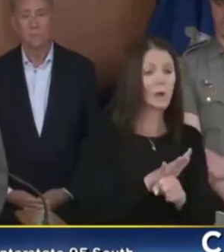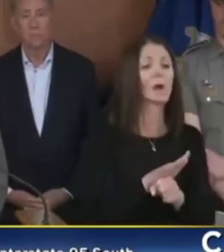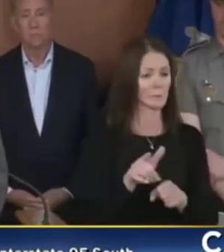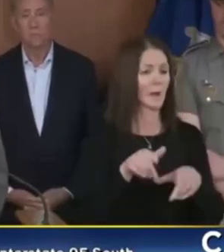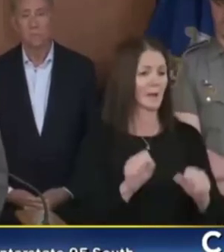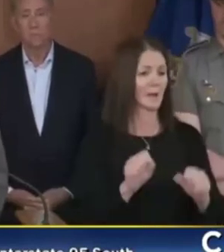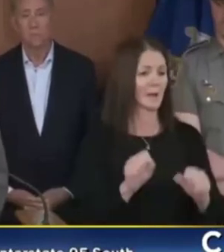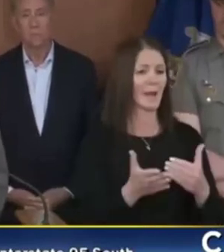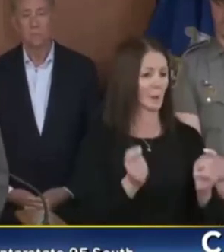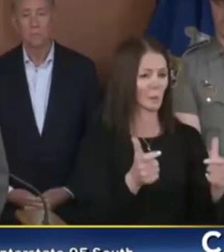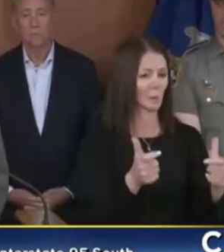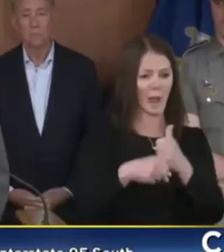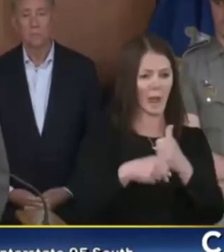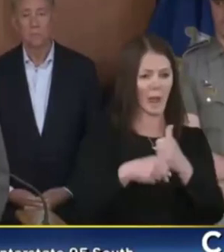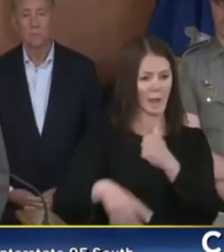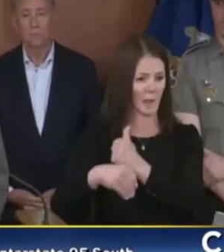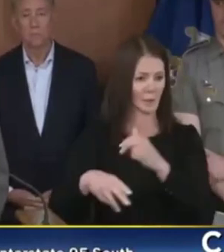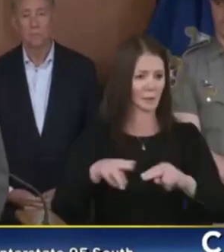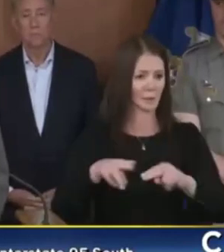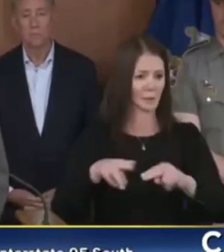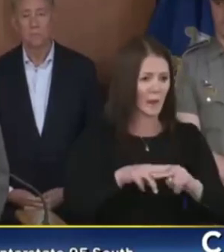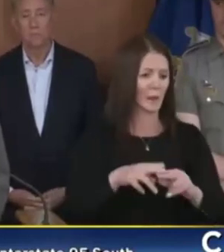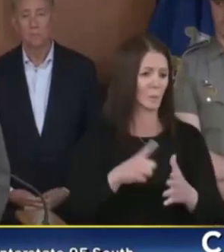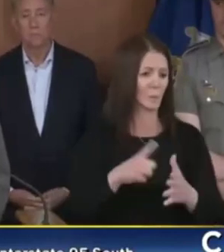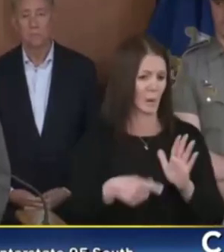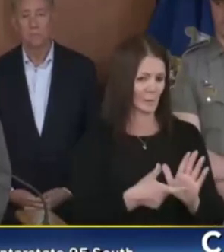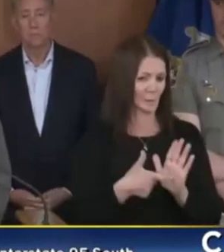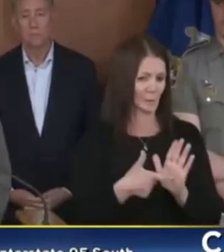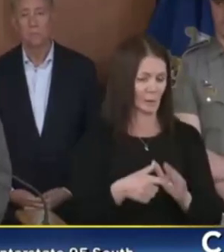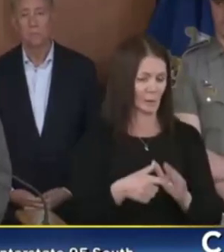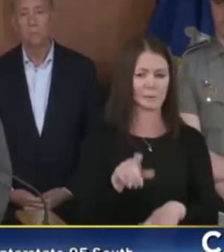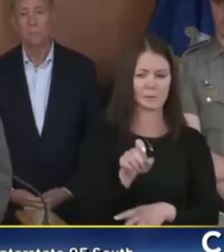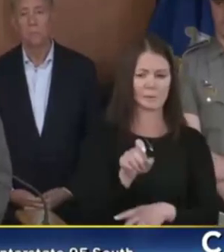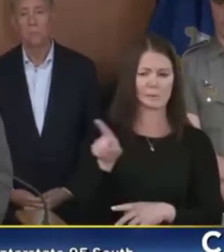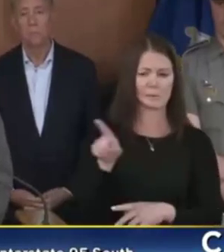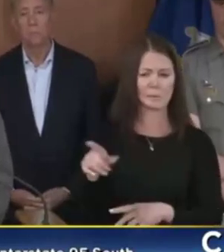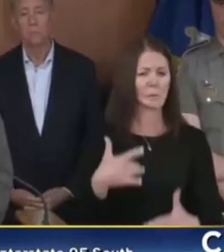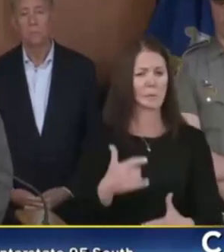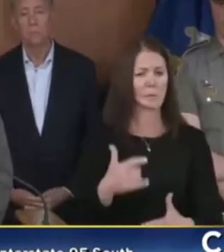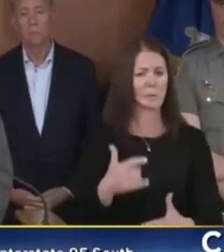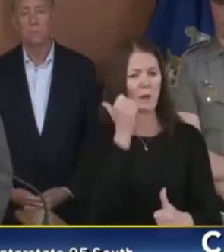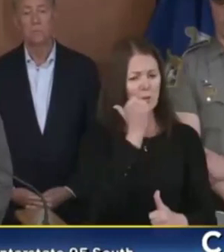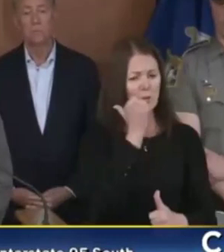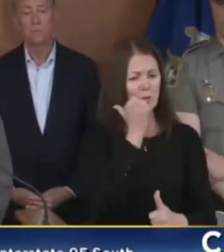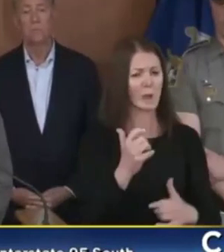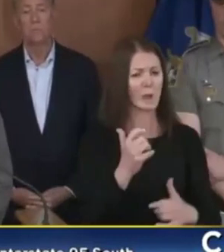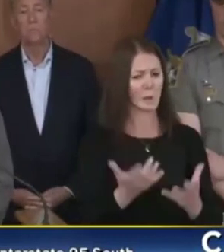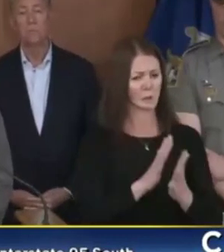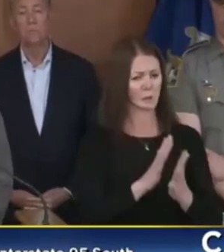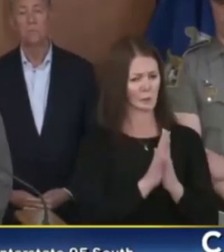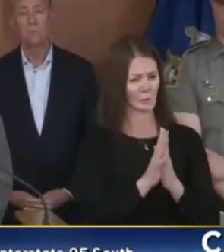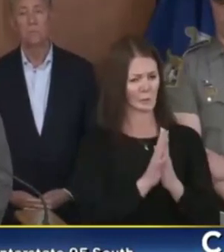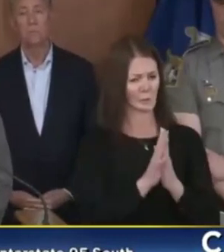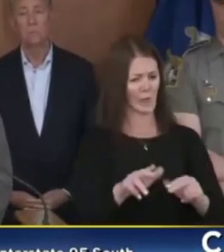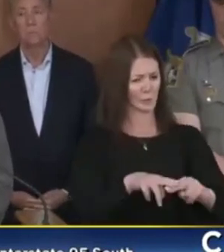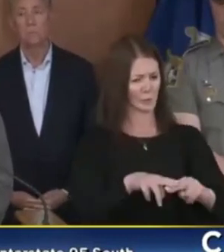quickly mobilize and add those train sets on or add additional cars on. And on a normal day, what is the traffic volume? That